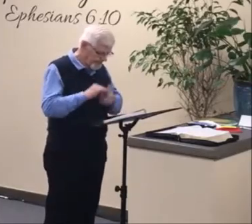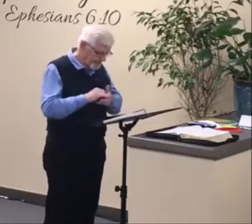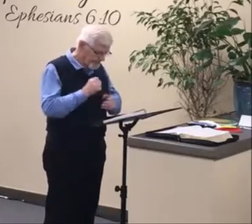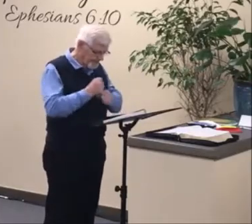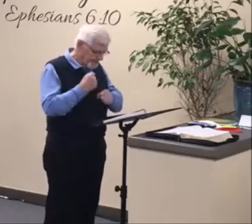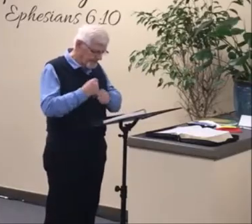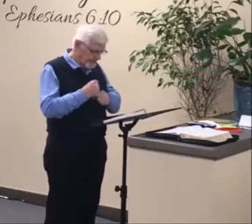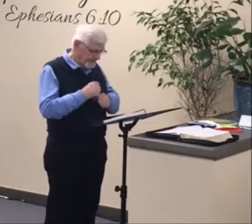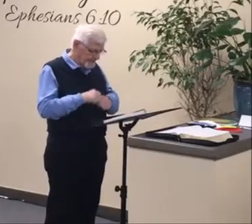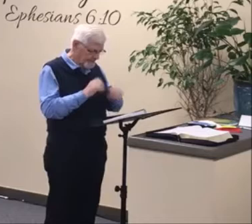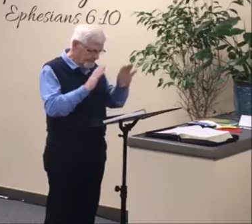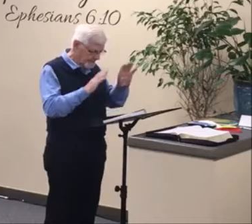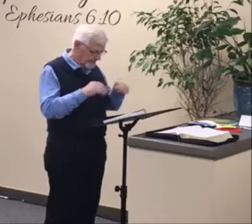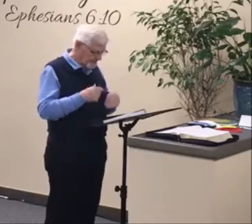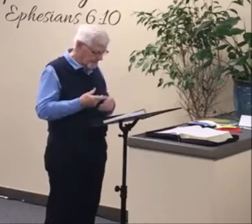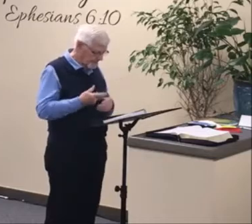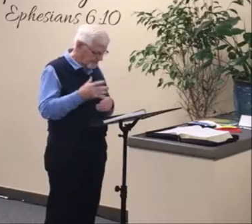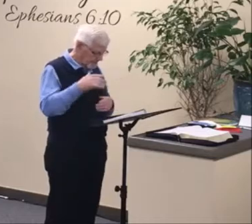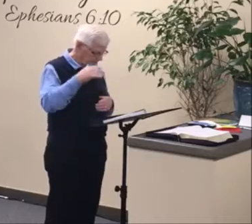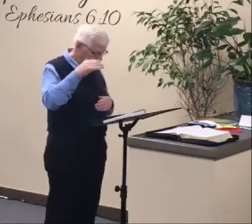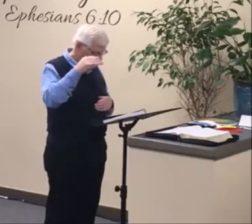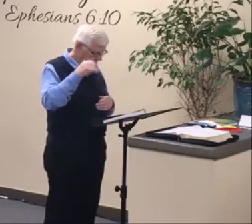rise. That spread the